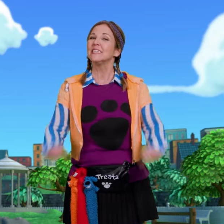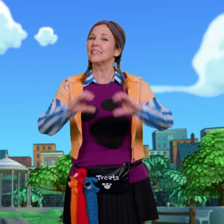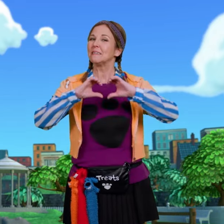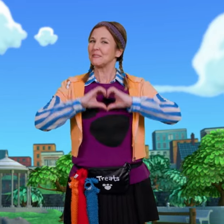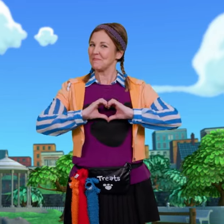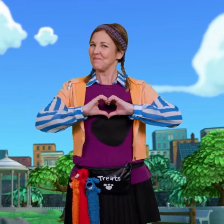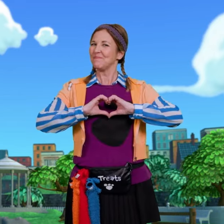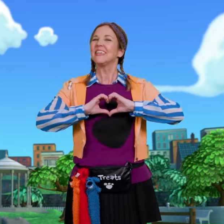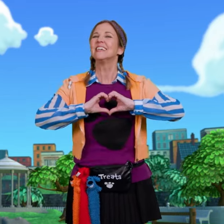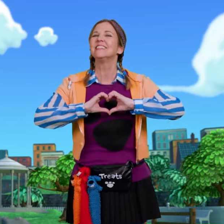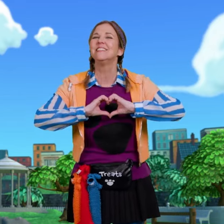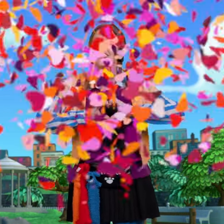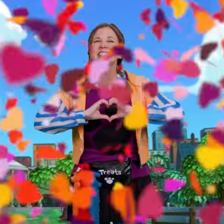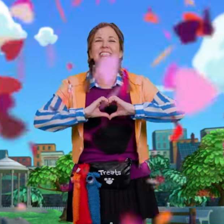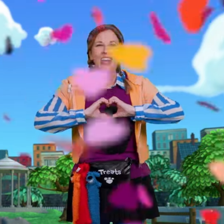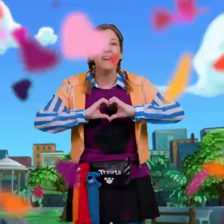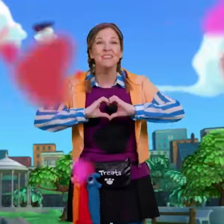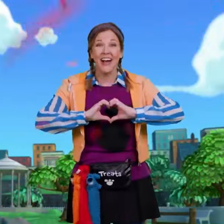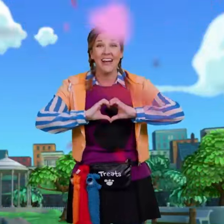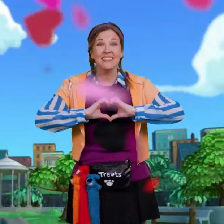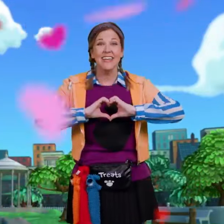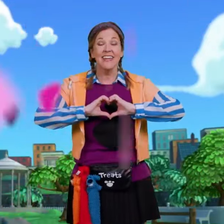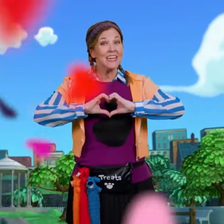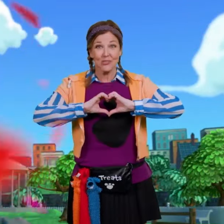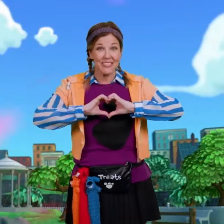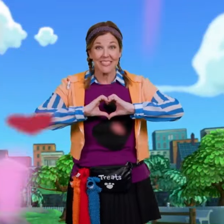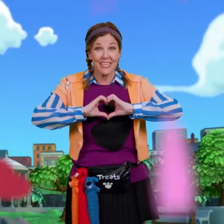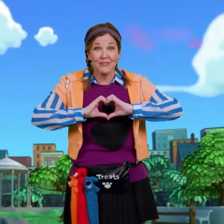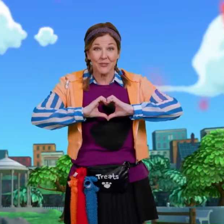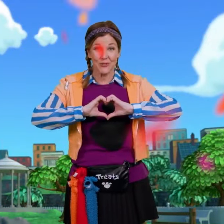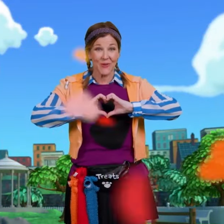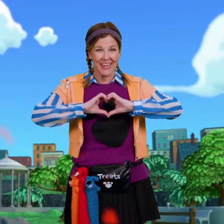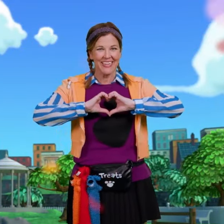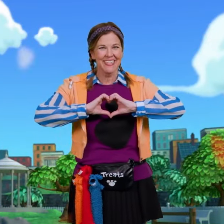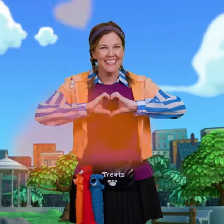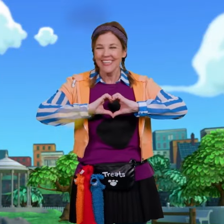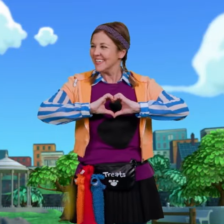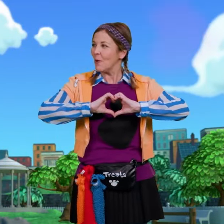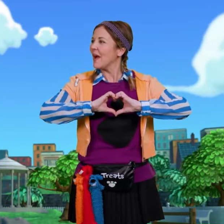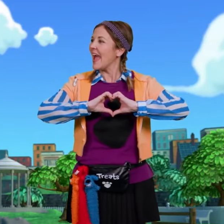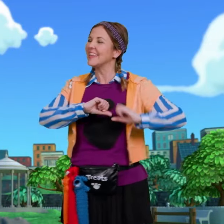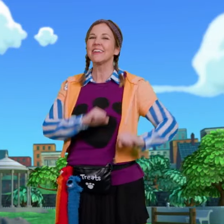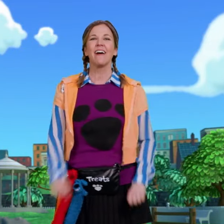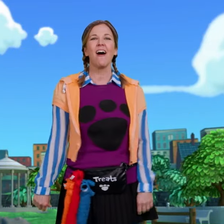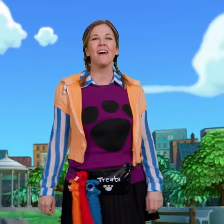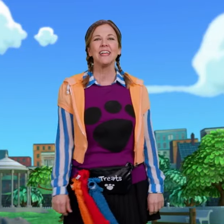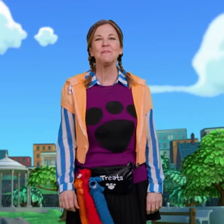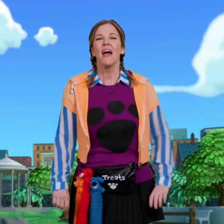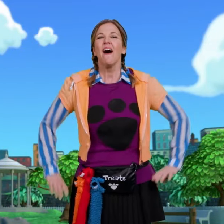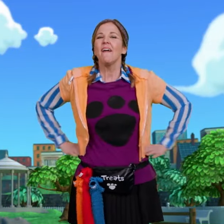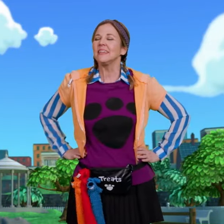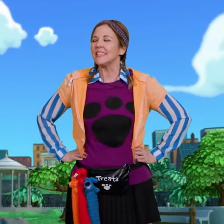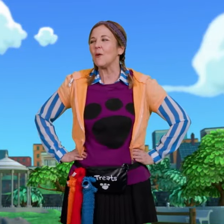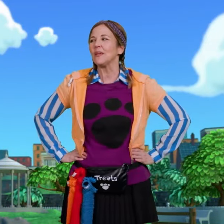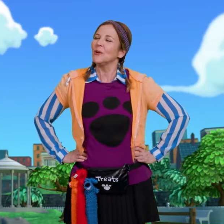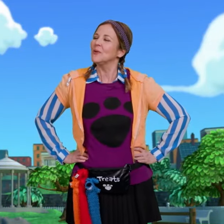Jesus because Jesus loves us and Jesus gives us joy oh hey there olly olly tell me who